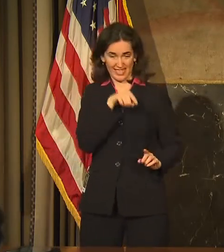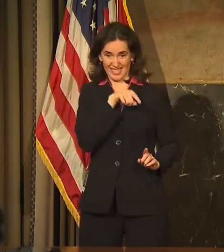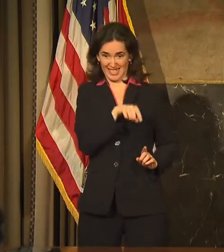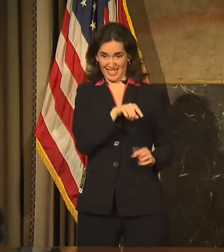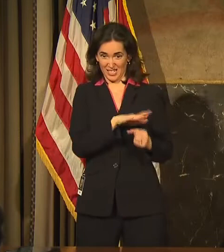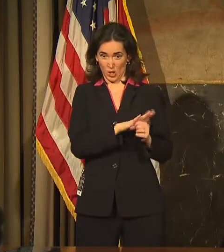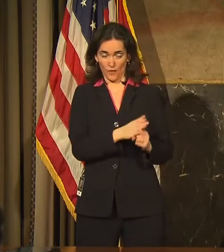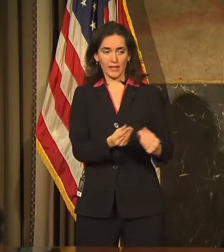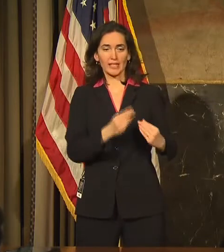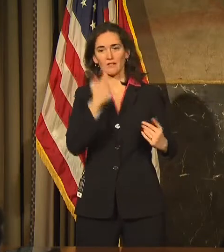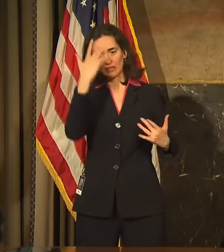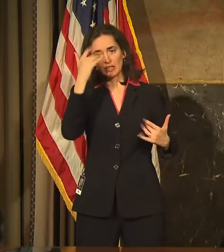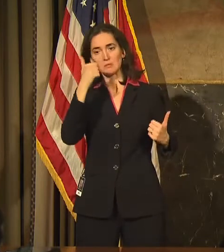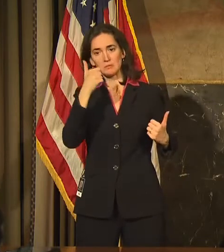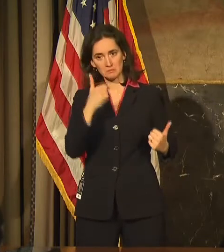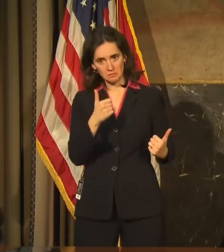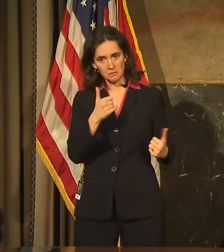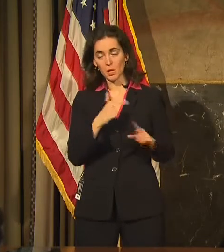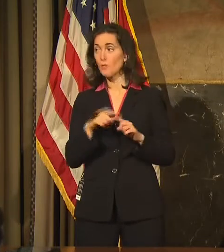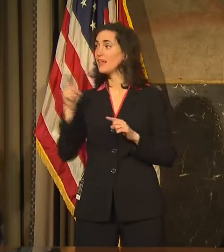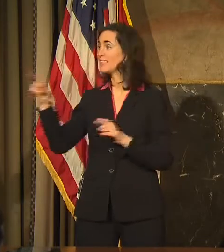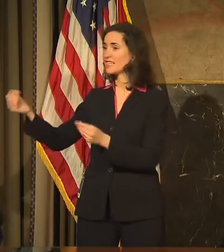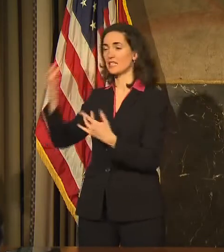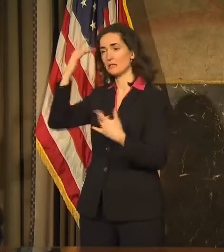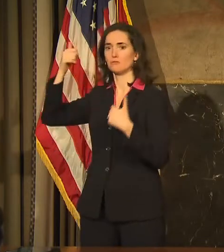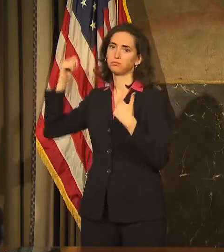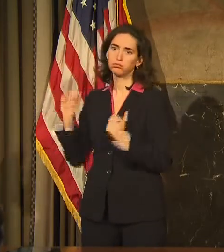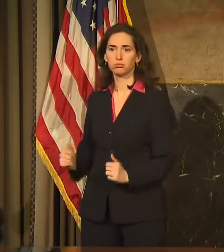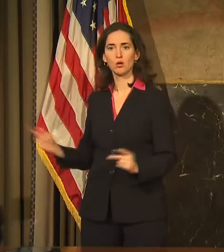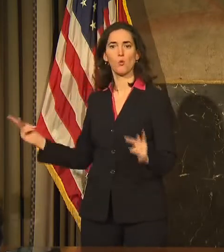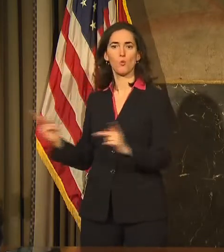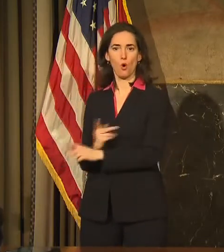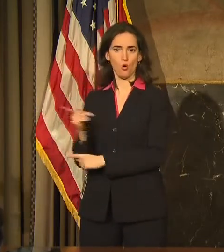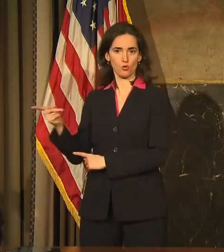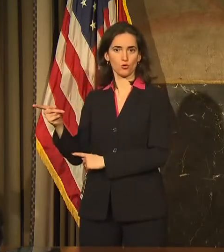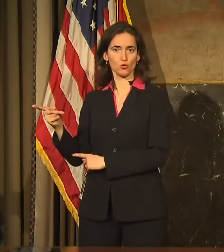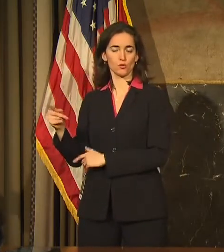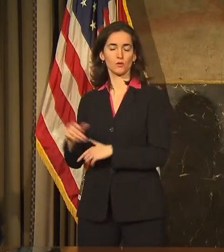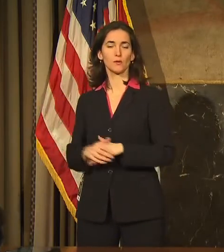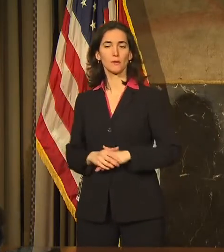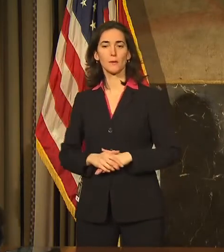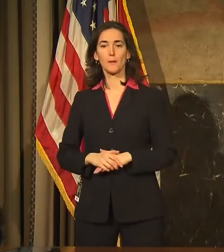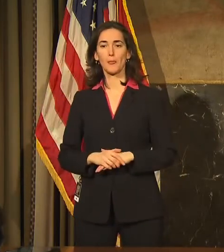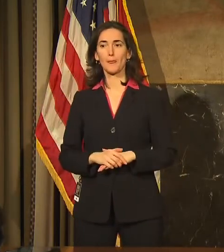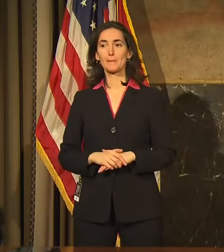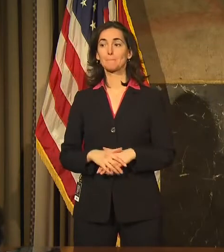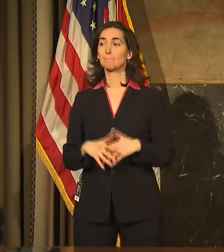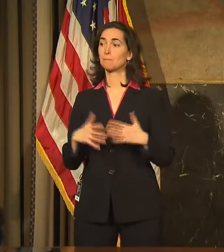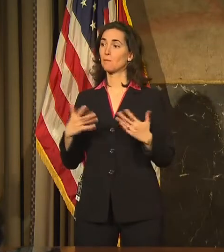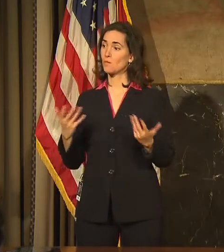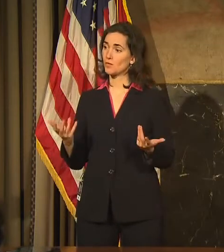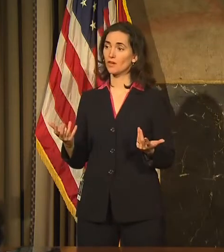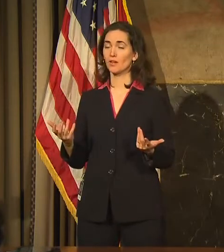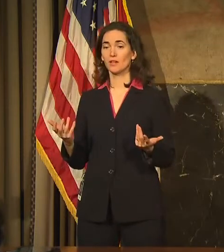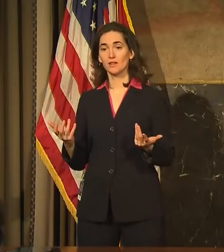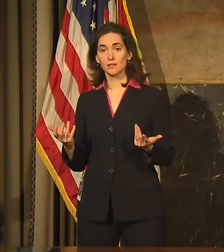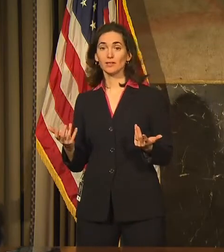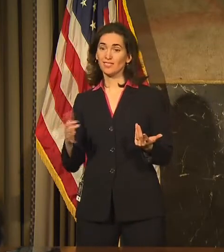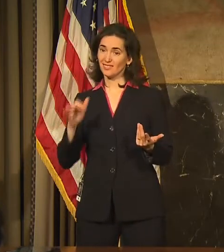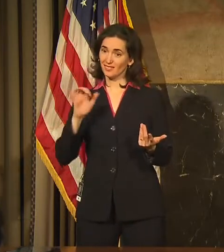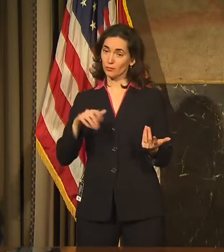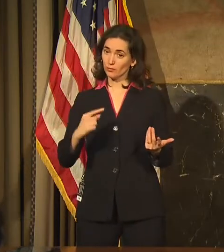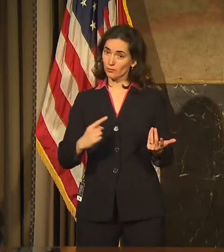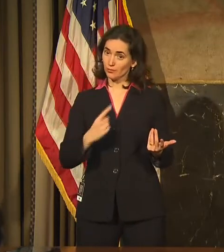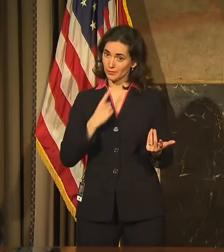on average if you contract this strain of the virus. So it's serious,